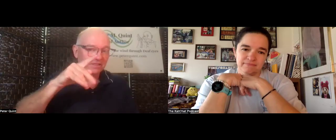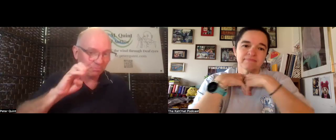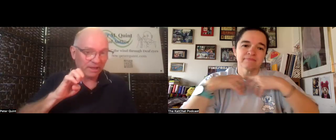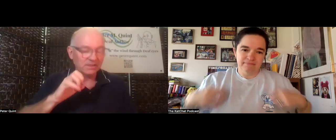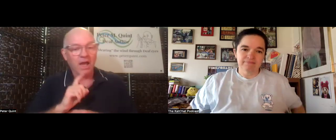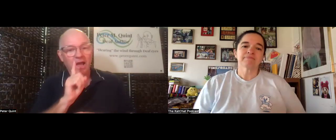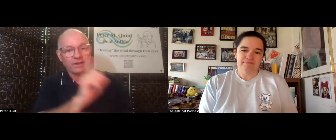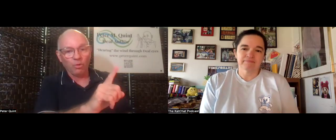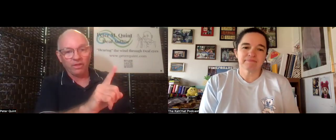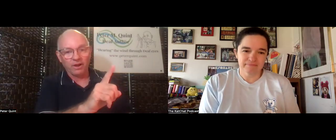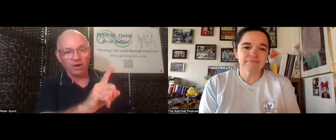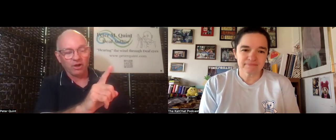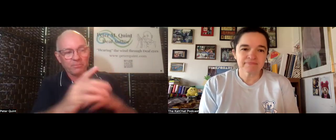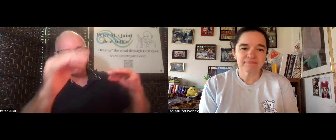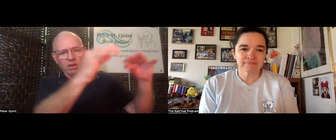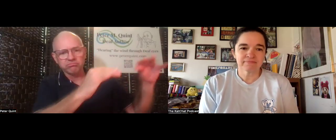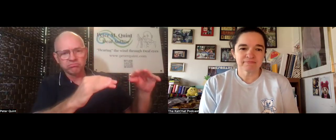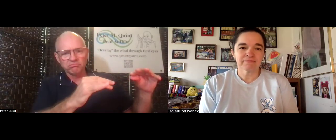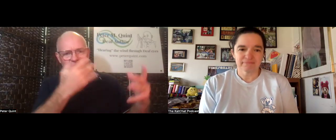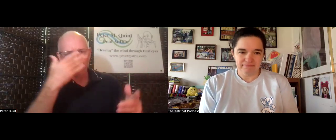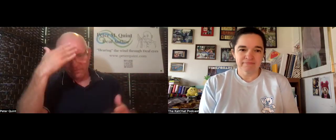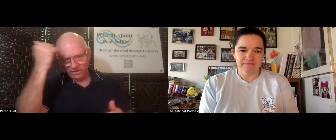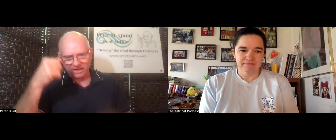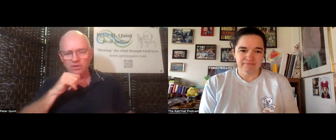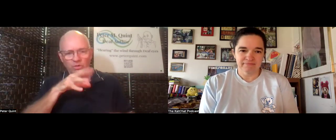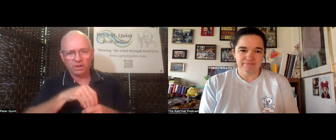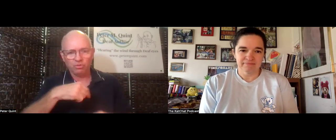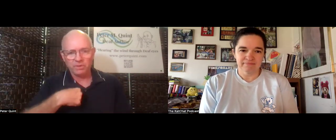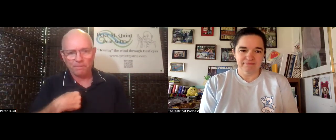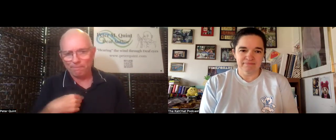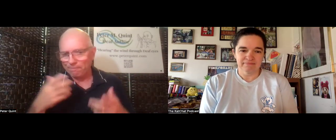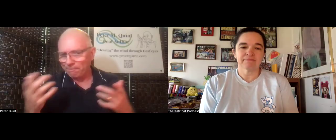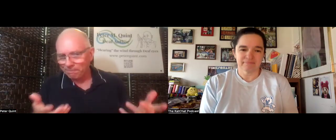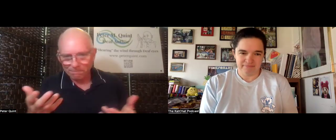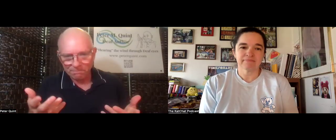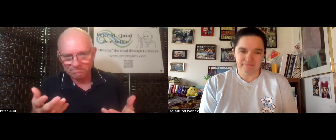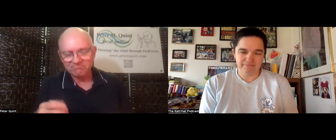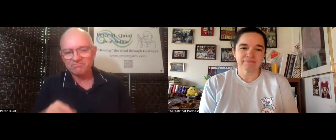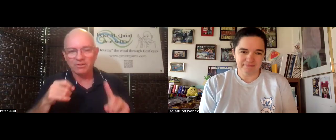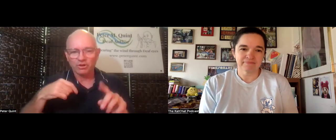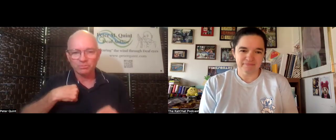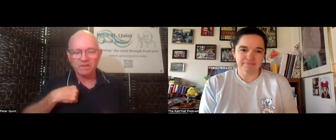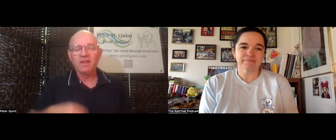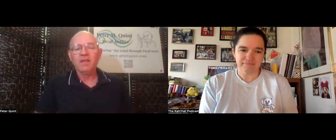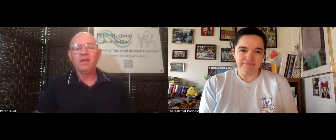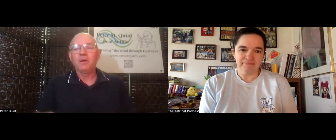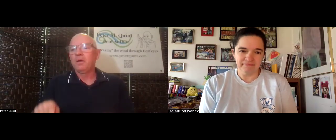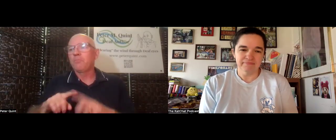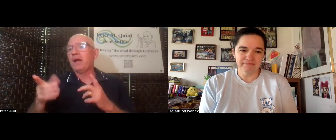be a deaf space. I go there and people forget, don't include me. That triggers